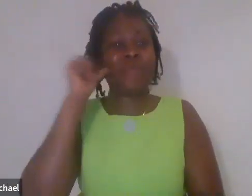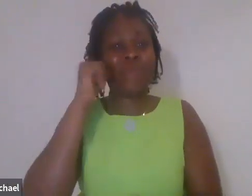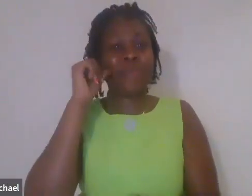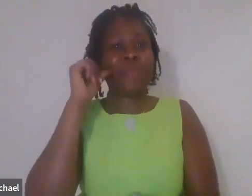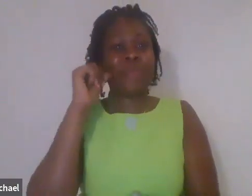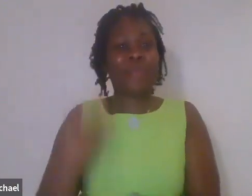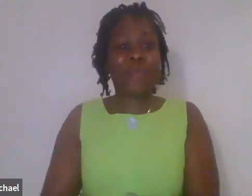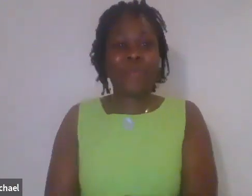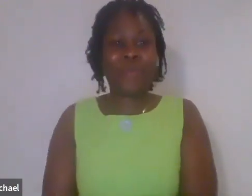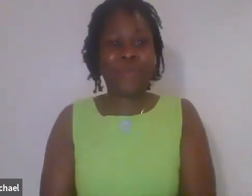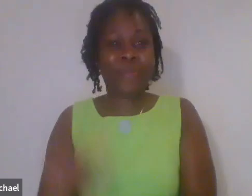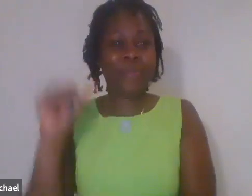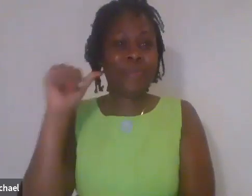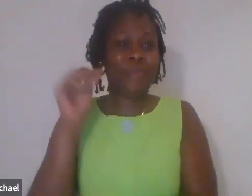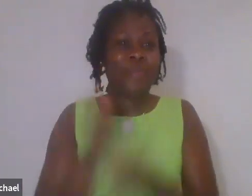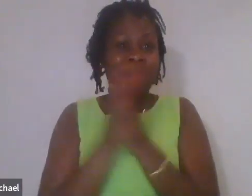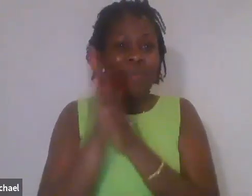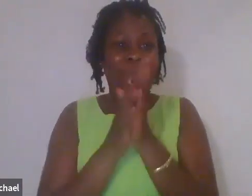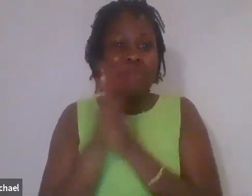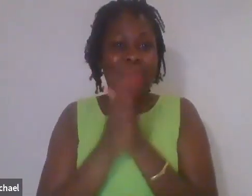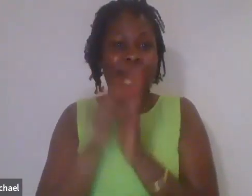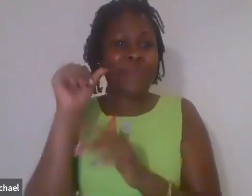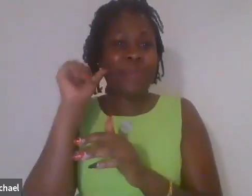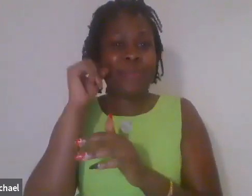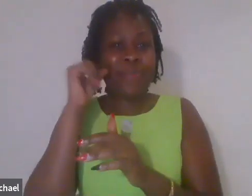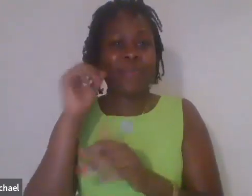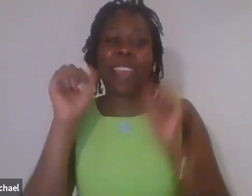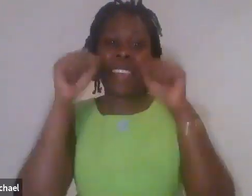Inspiring people, inspiring Ashura. Yes.